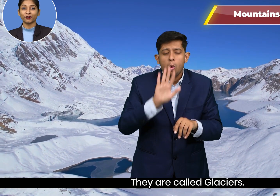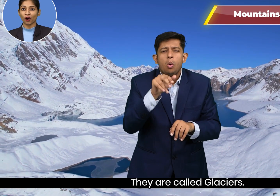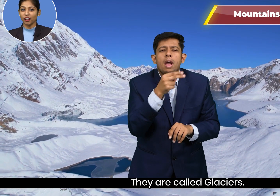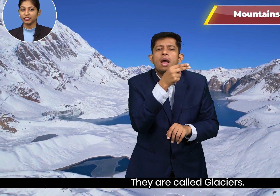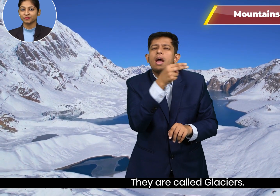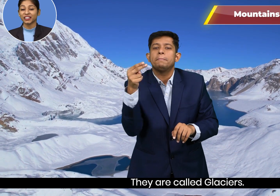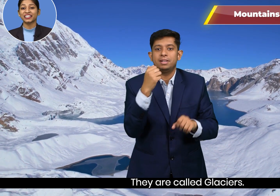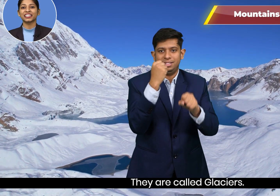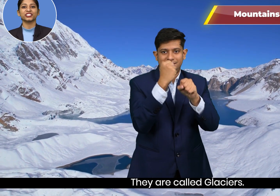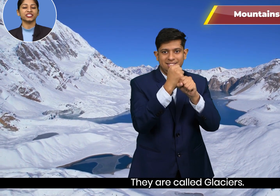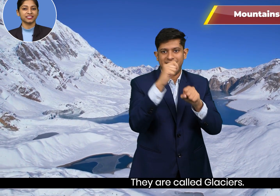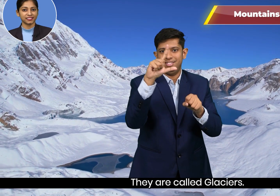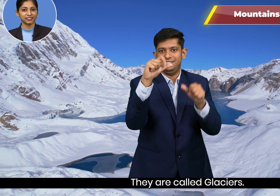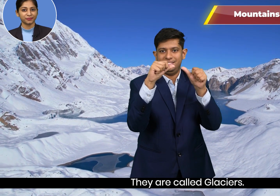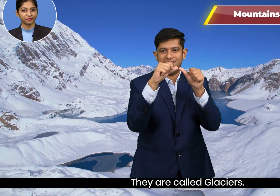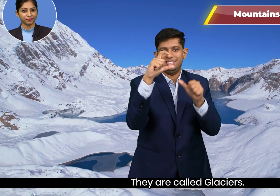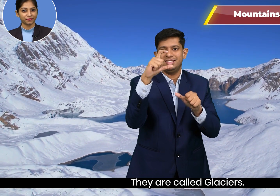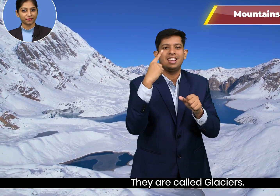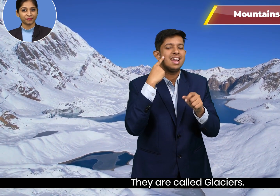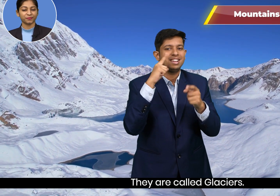They are called glaciers.